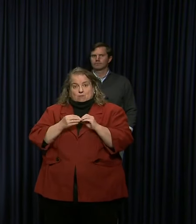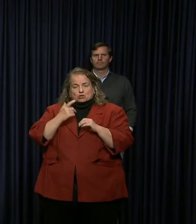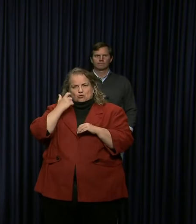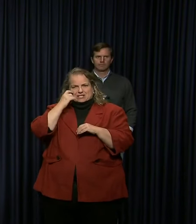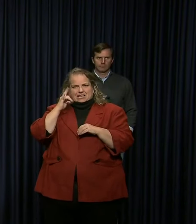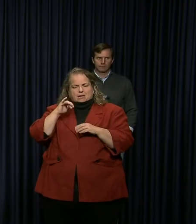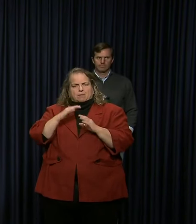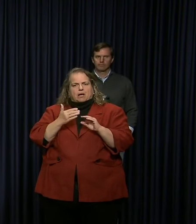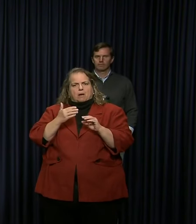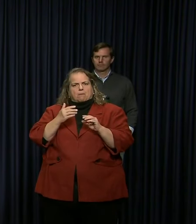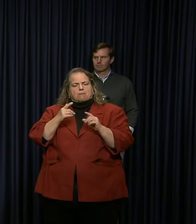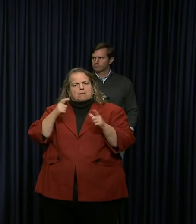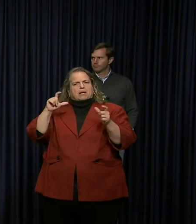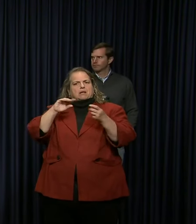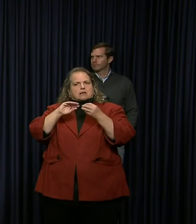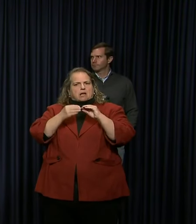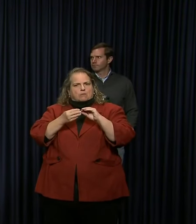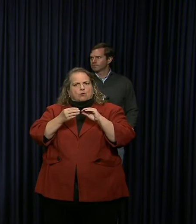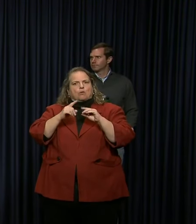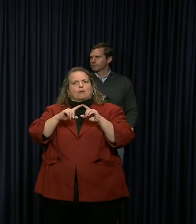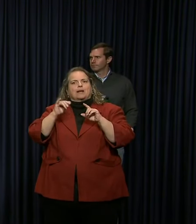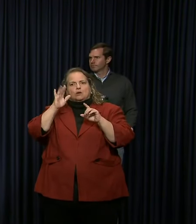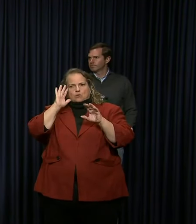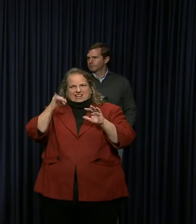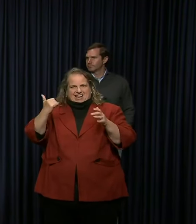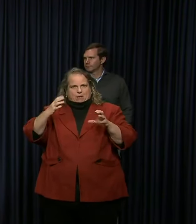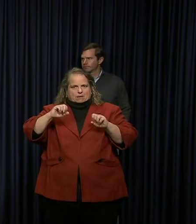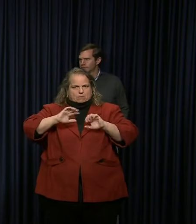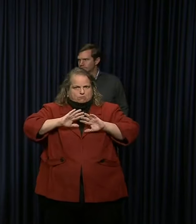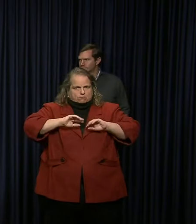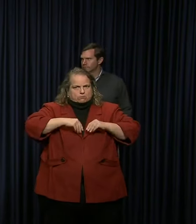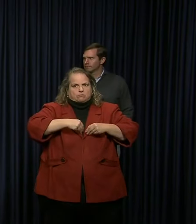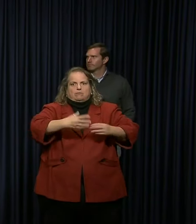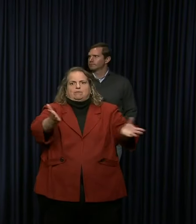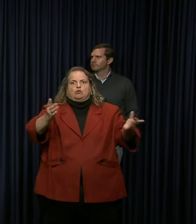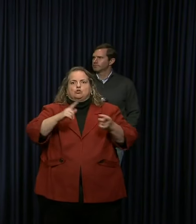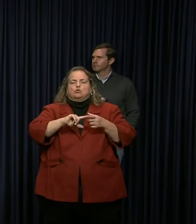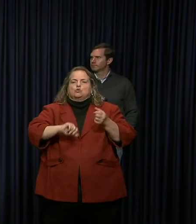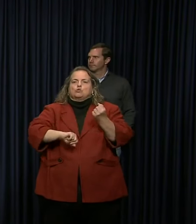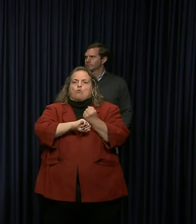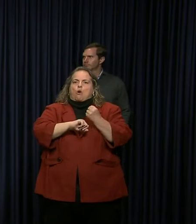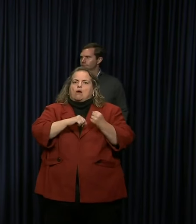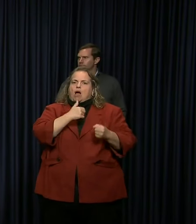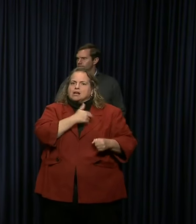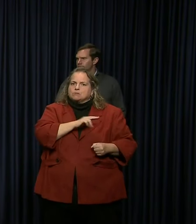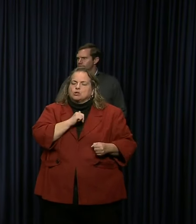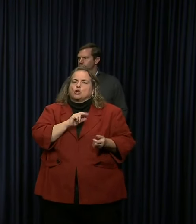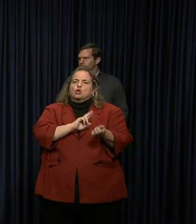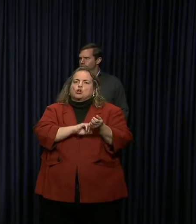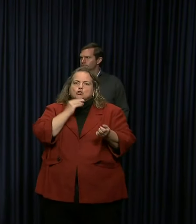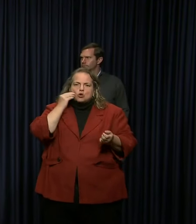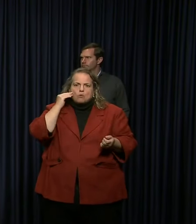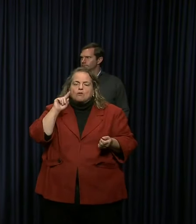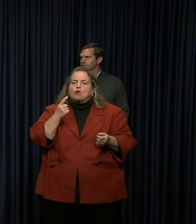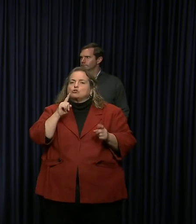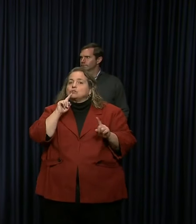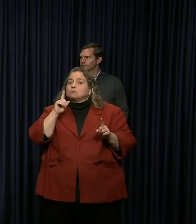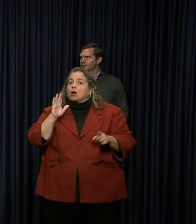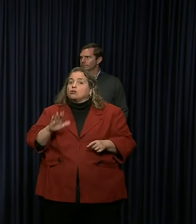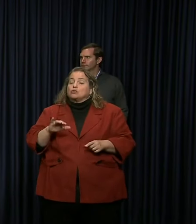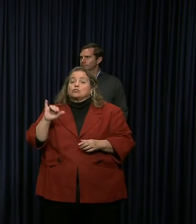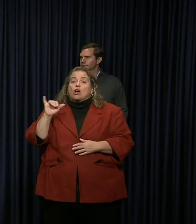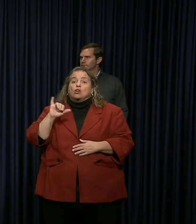get a little bit larger, and now this will all be pushed out to help support hospitals, nursing homes, first responders. Oh, that's the other thing I have